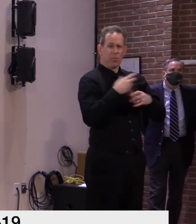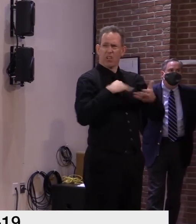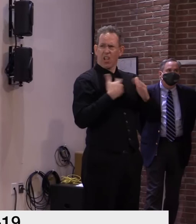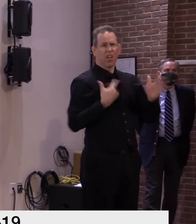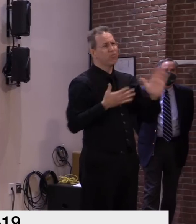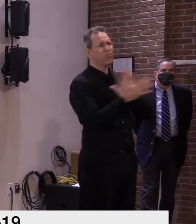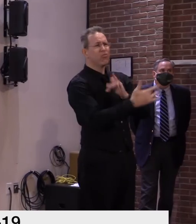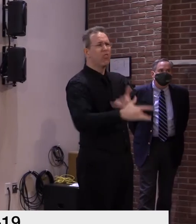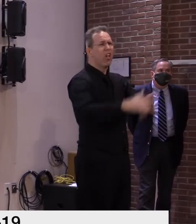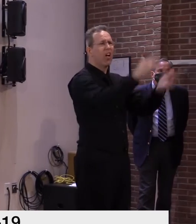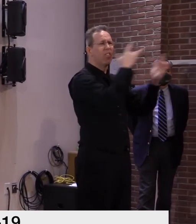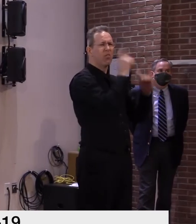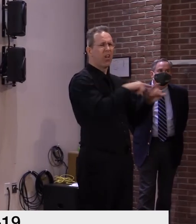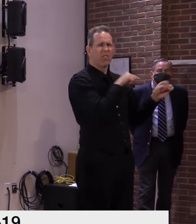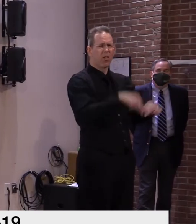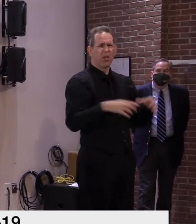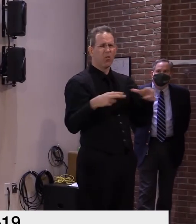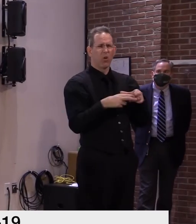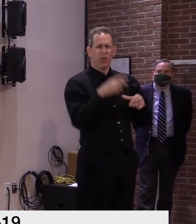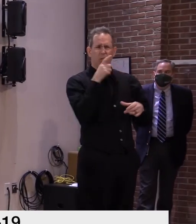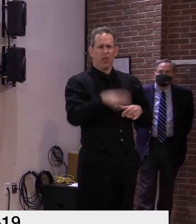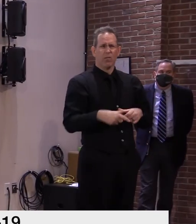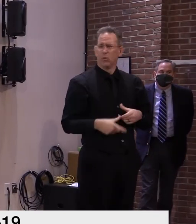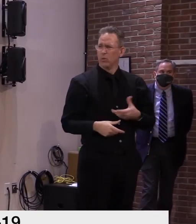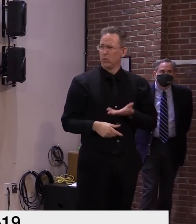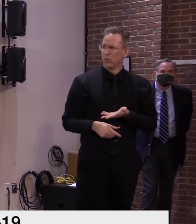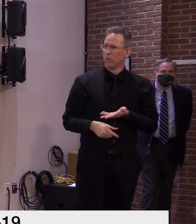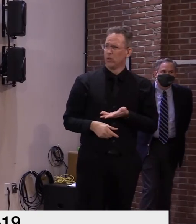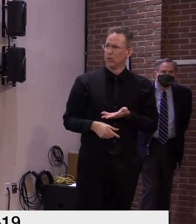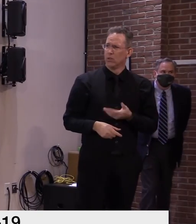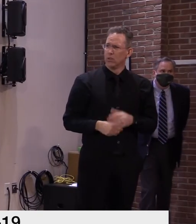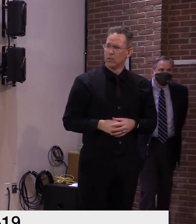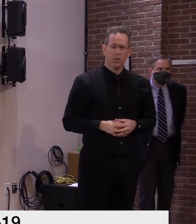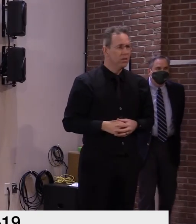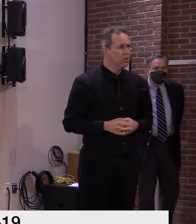I guess Commissioner Levine, maybe you could